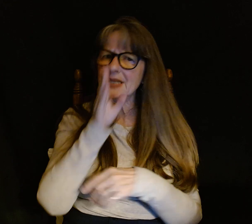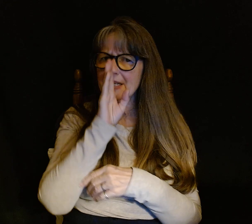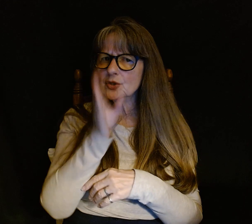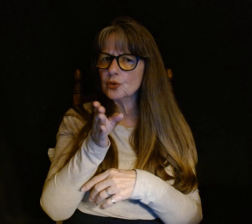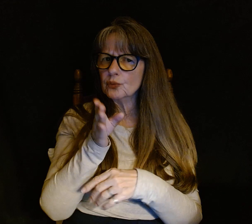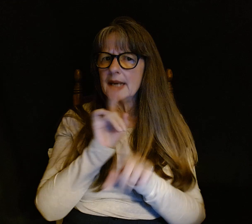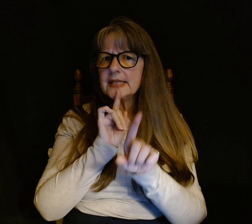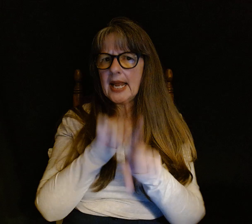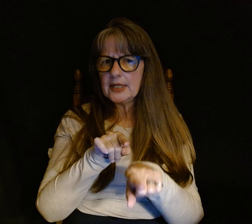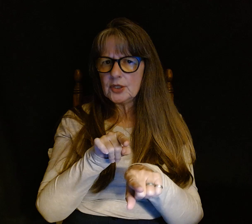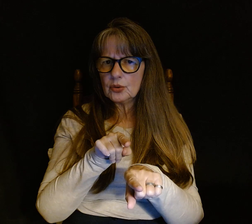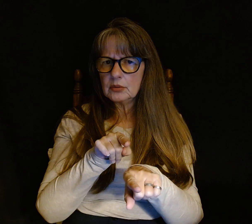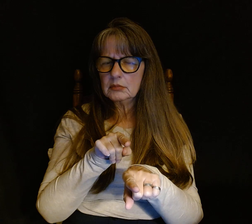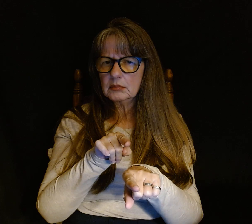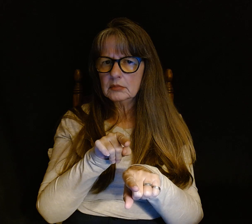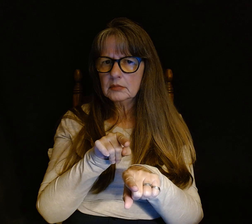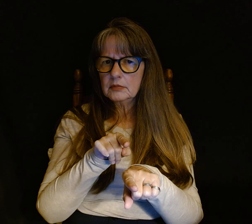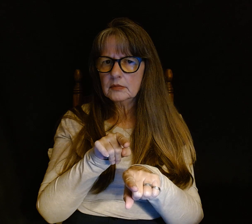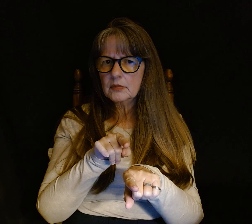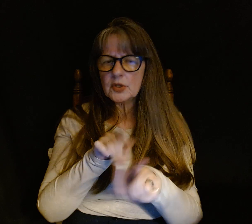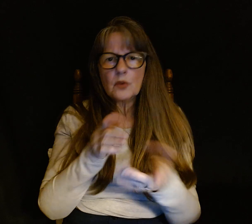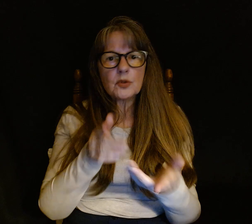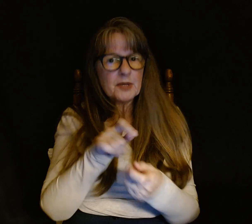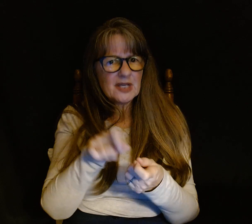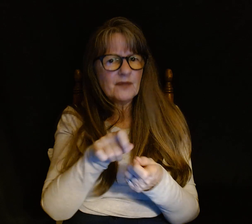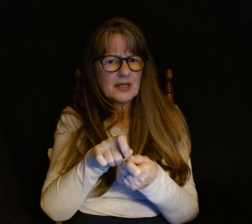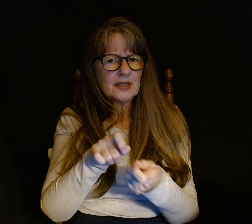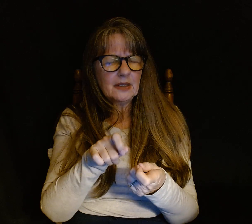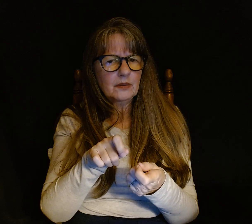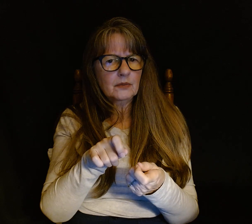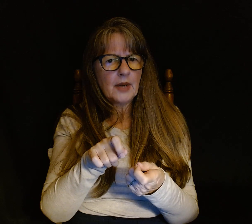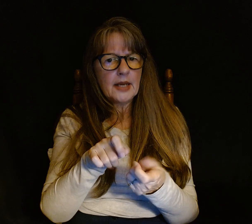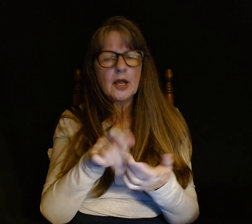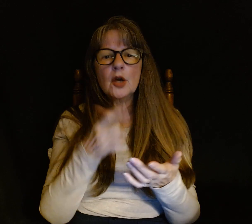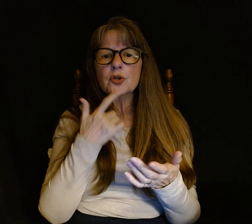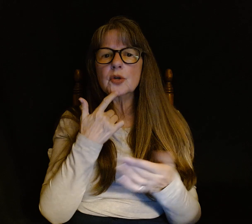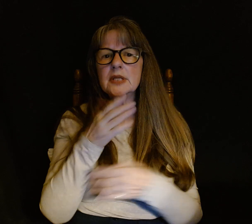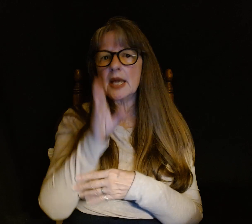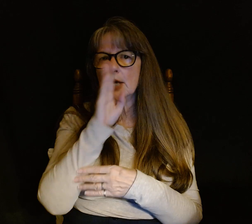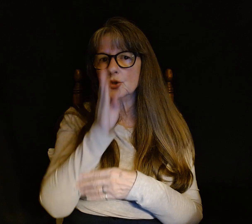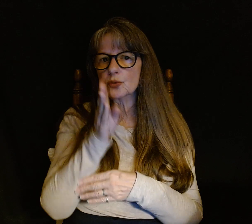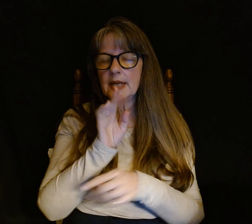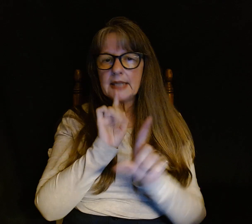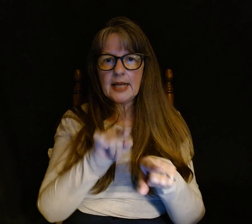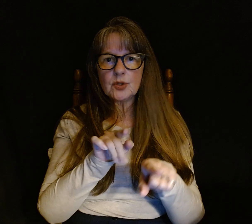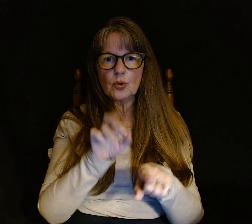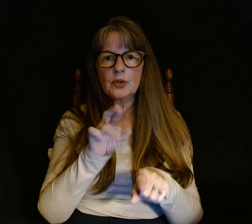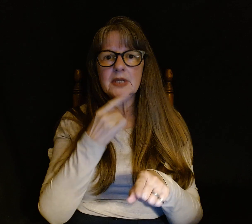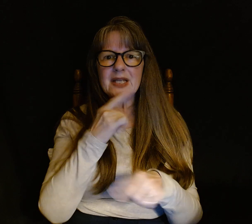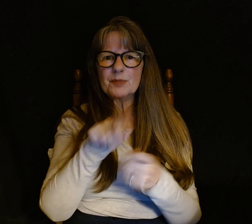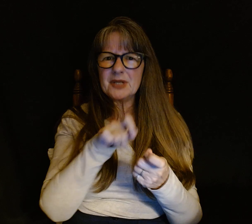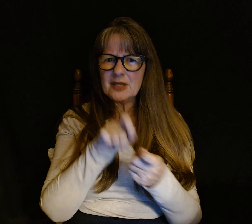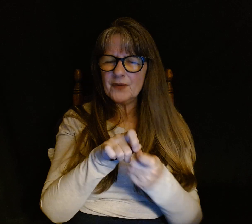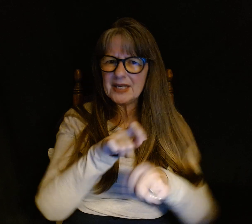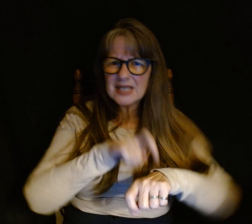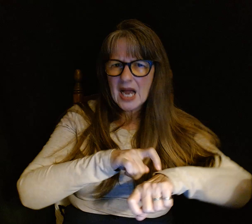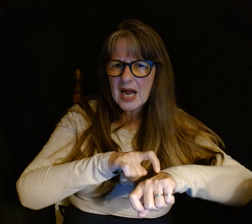a direct answer. So specifically, right? So you can say a direct answer, or you can say specific time